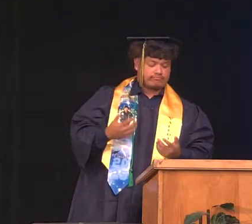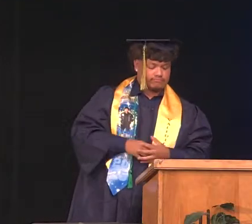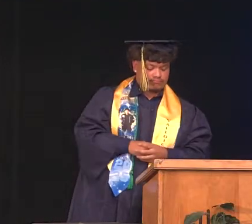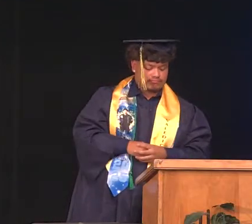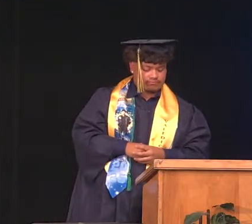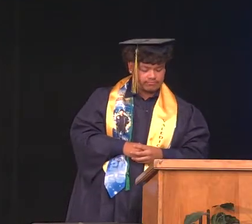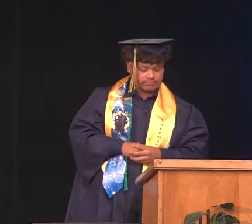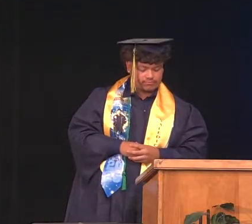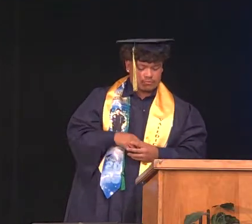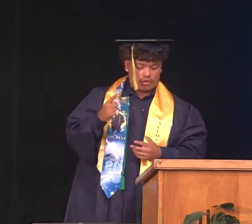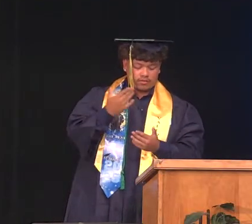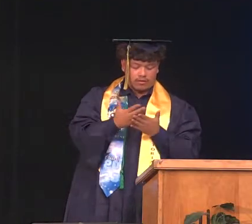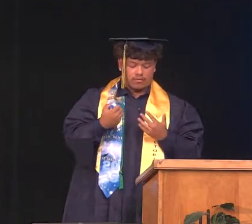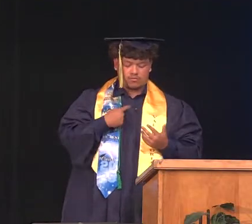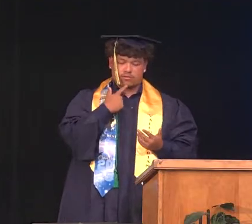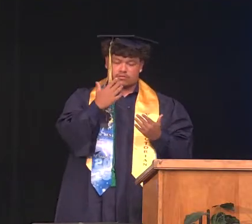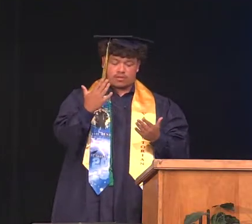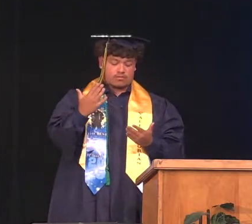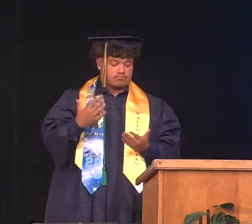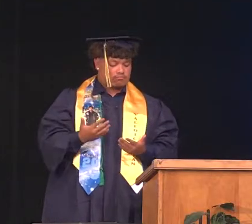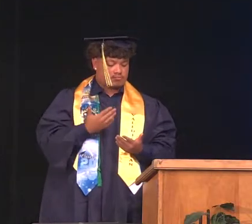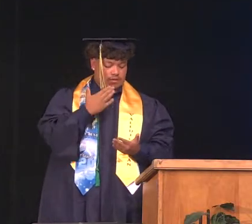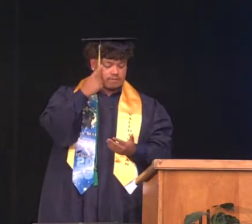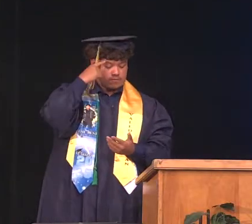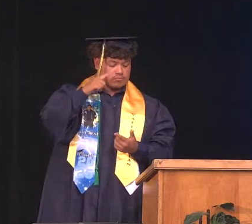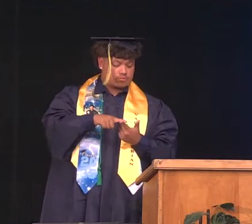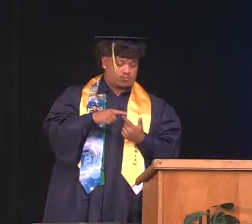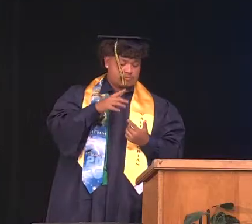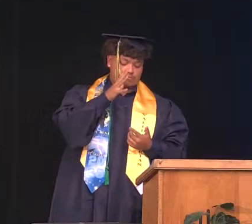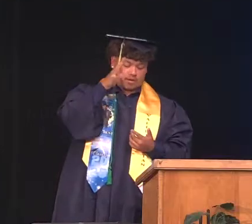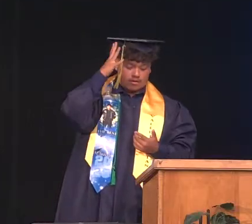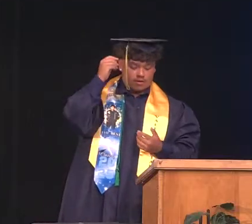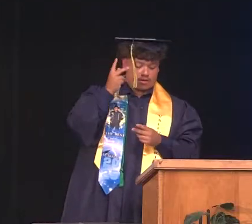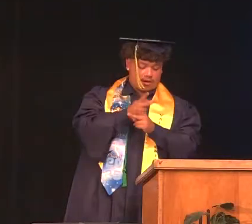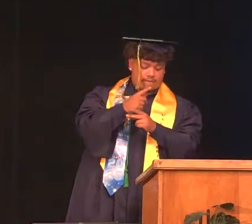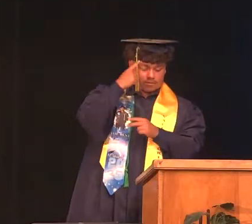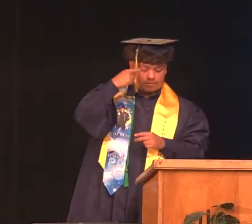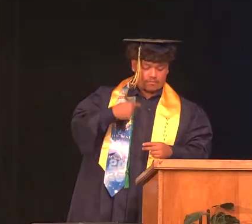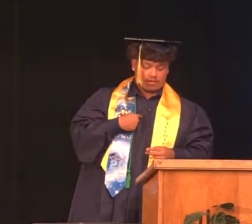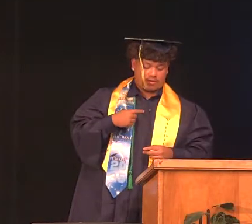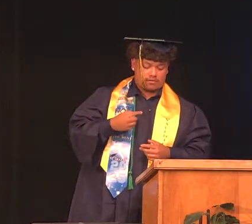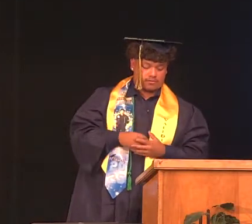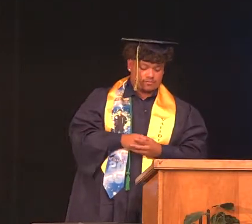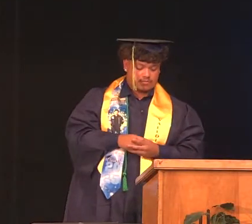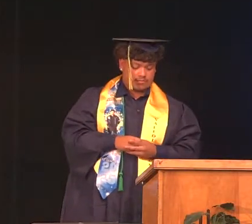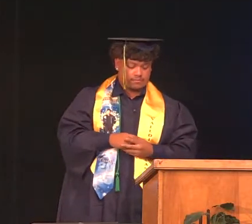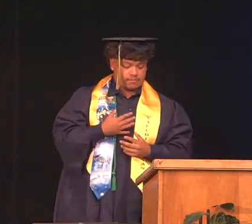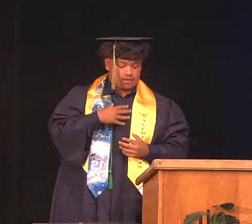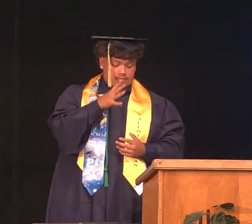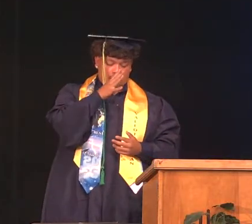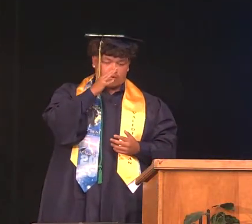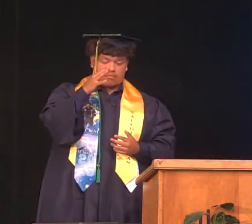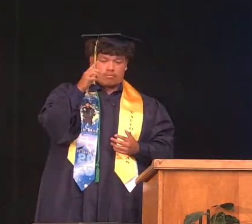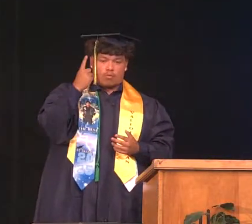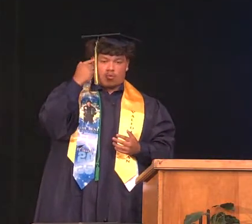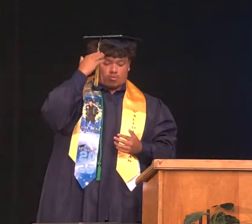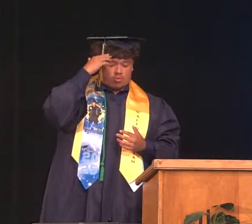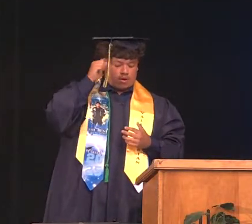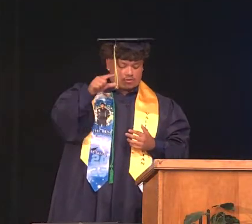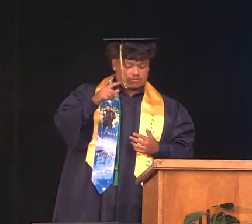had that experience. I would like to say thank you to my parents for taking care of me, especially